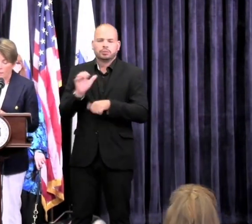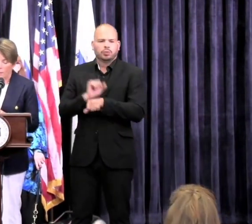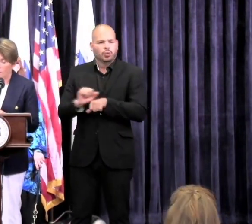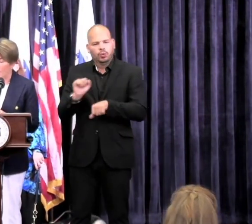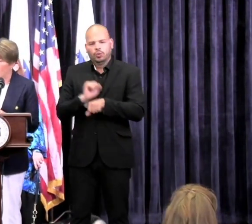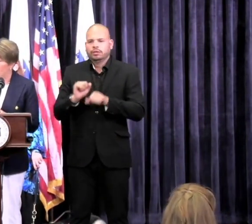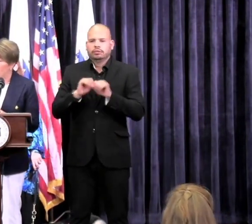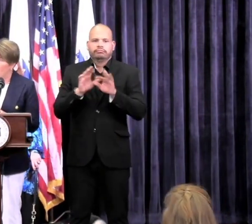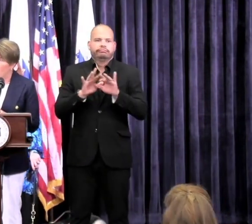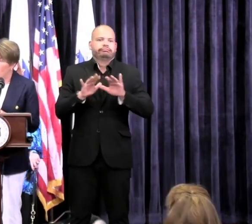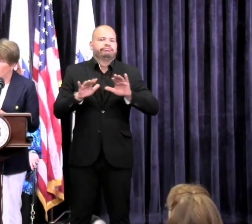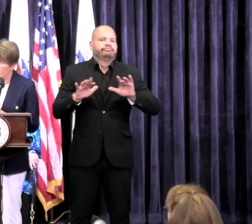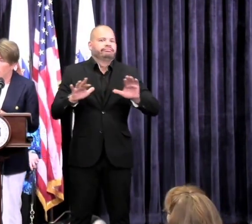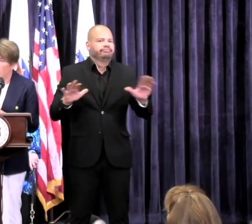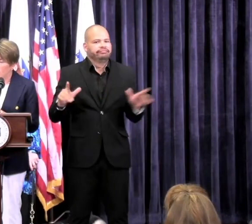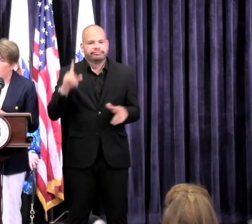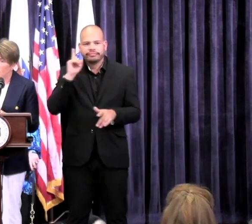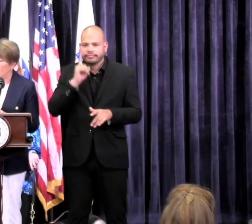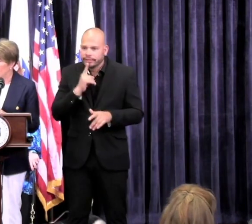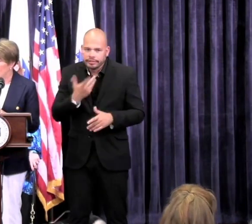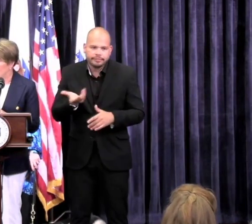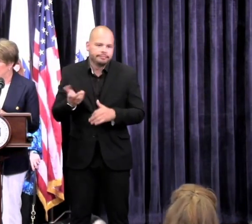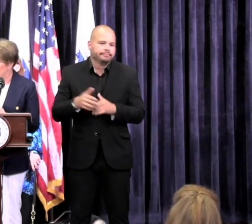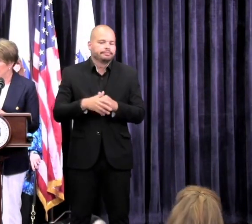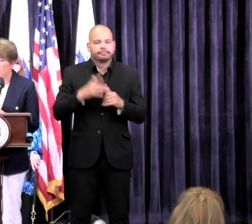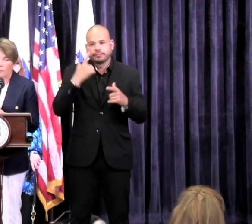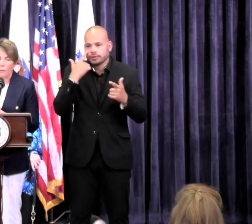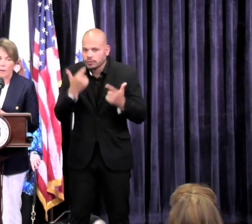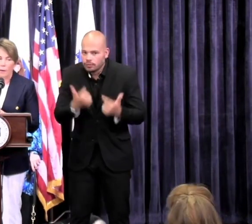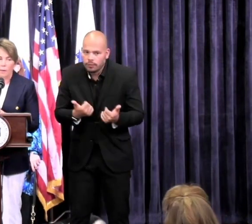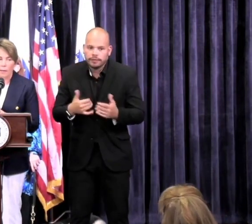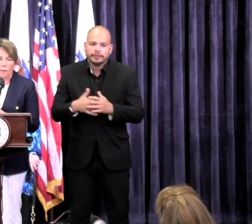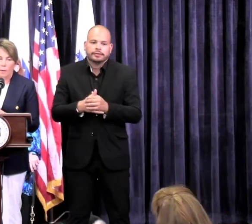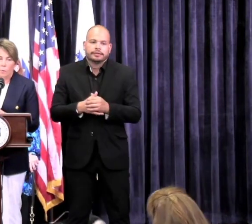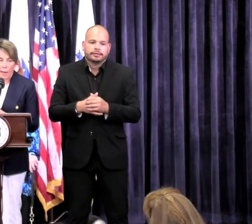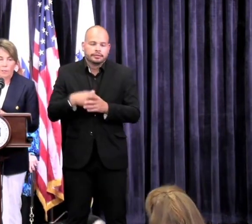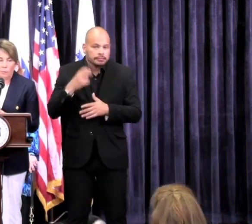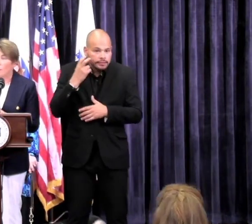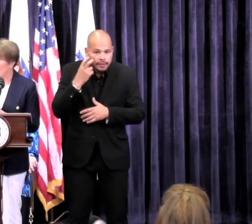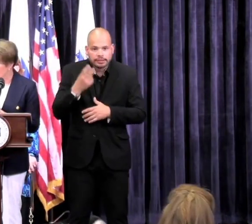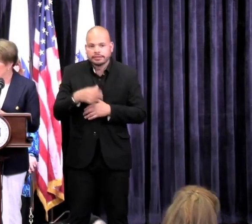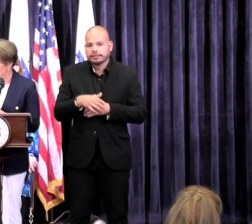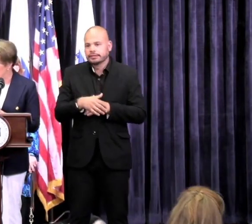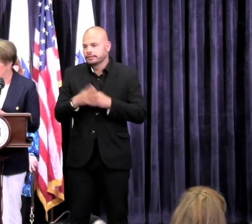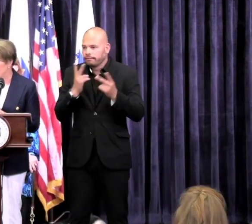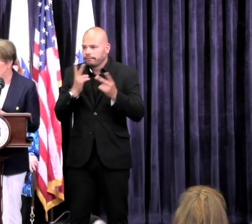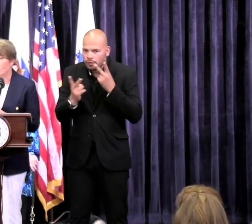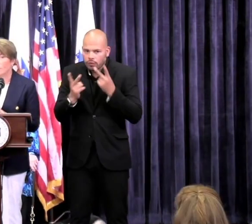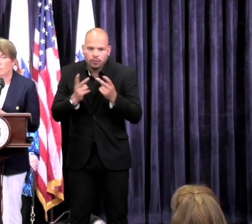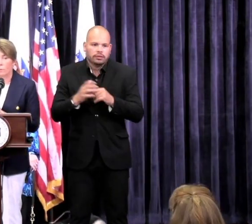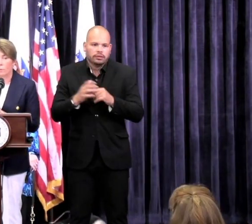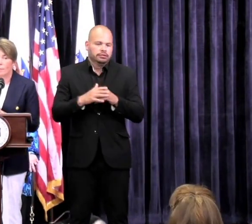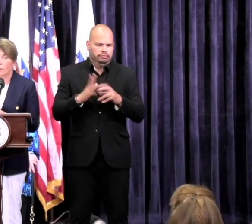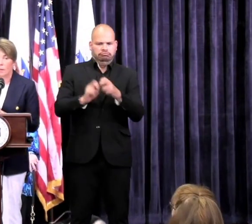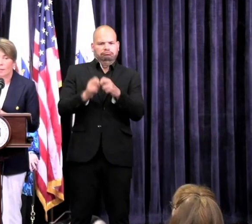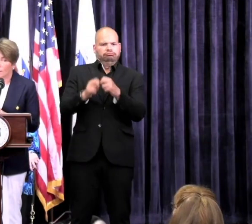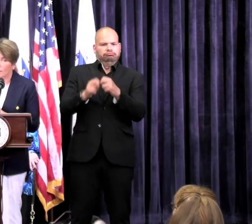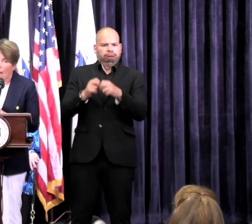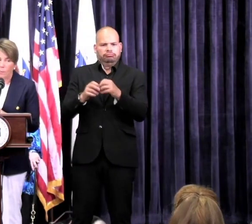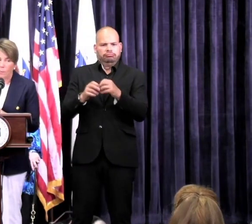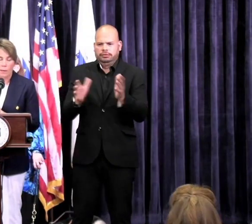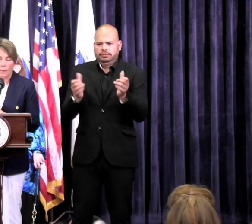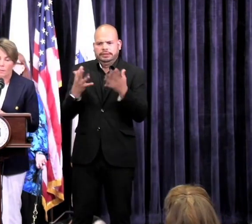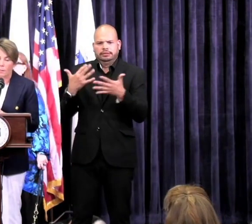deaf and hearing impaired and also people who are blind and visually impaired and we actually brought a number of cases some of you may remember